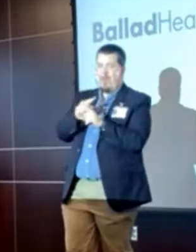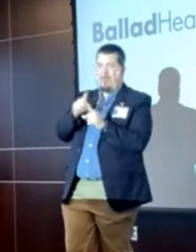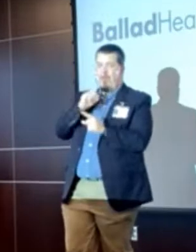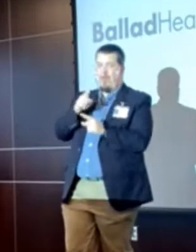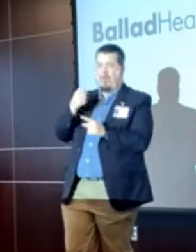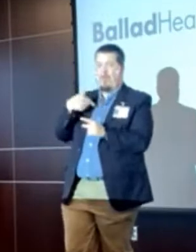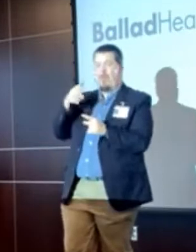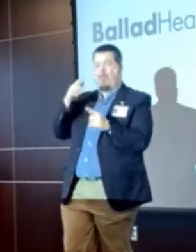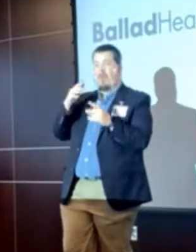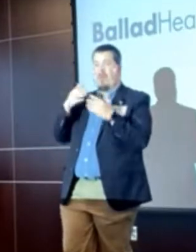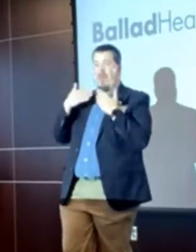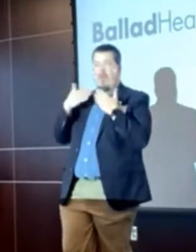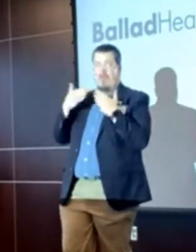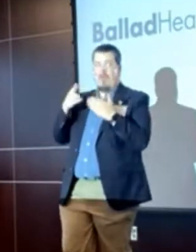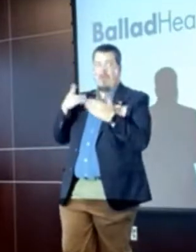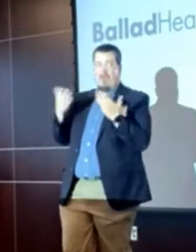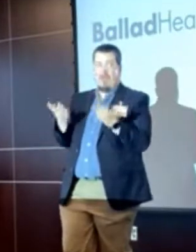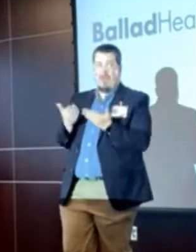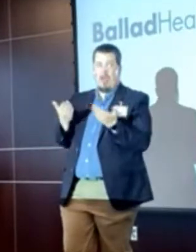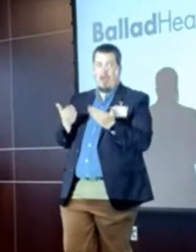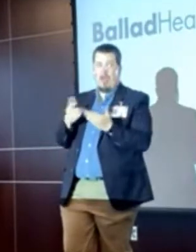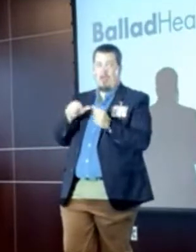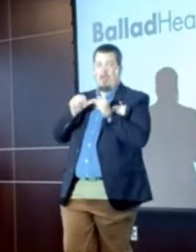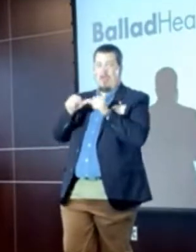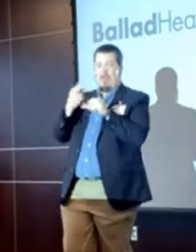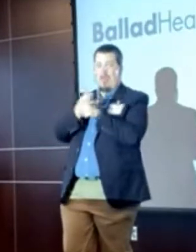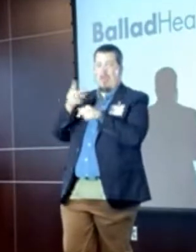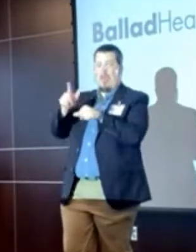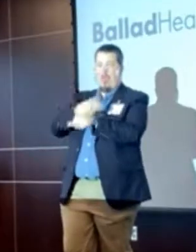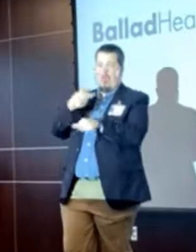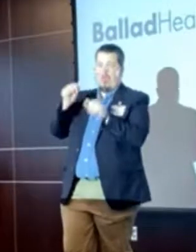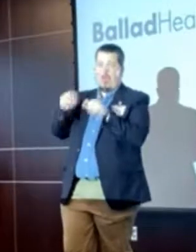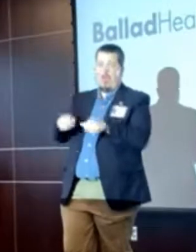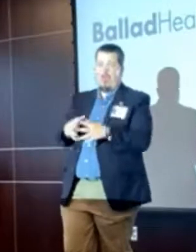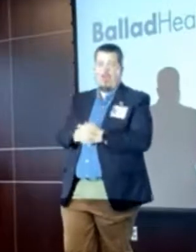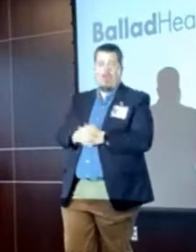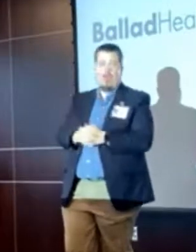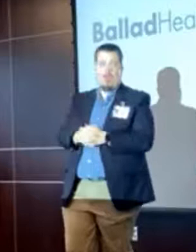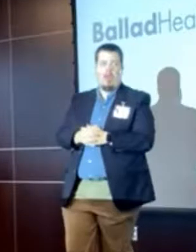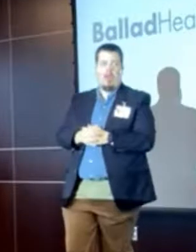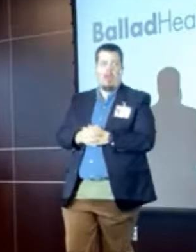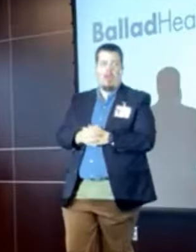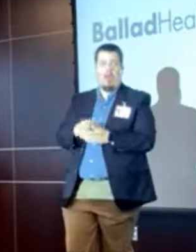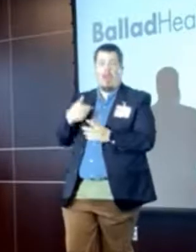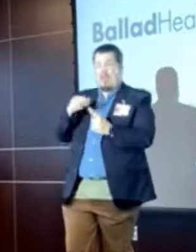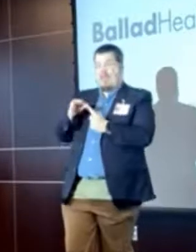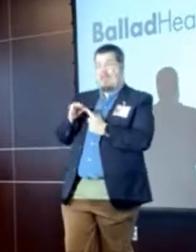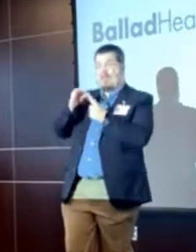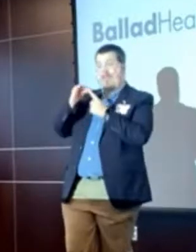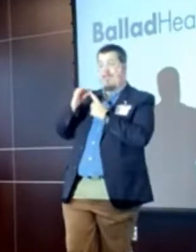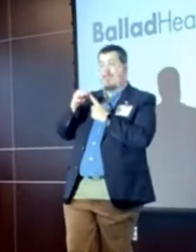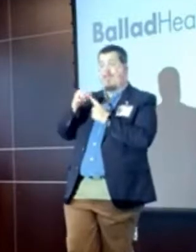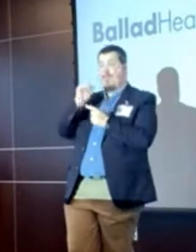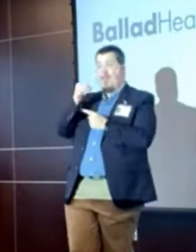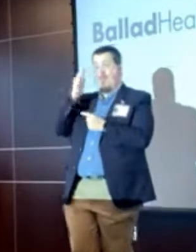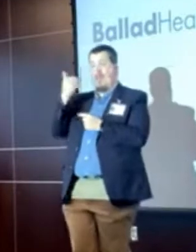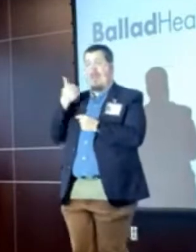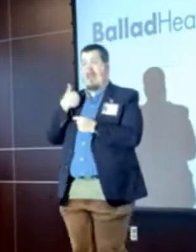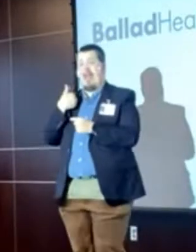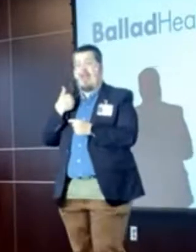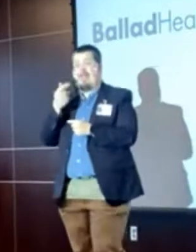certainly we are gracious that they're here, and we'll continue to use them as long as they are. What about our special guest coming tomorrow? And tomorrow we're going to have